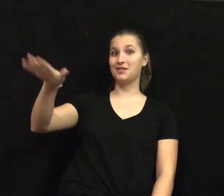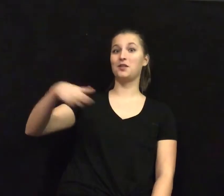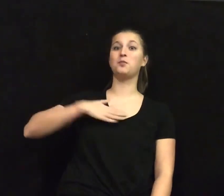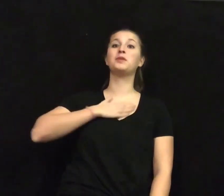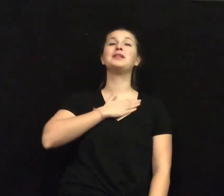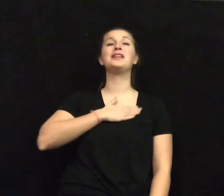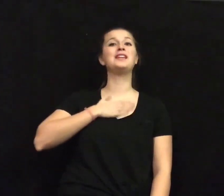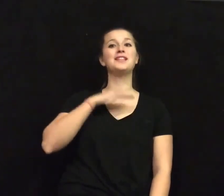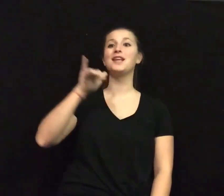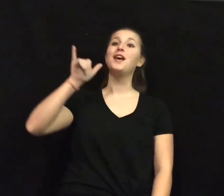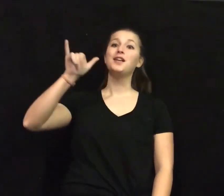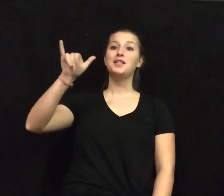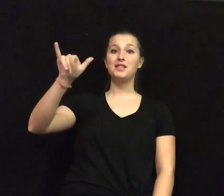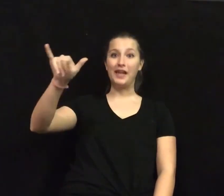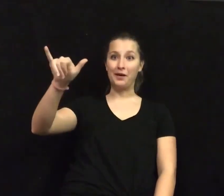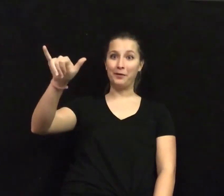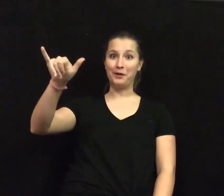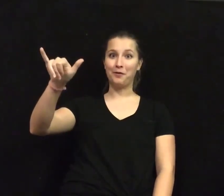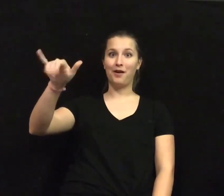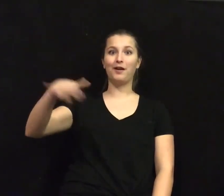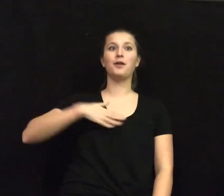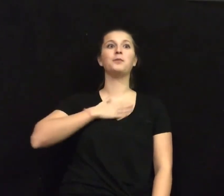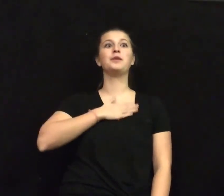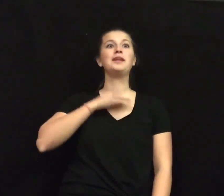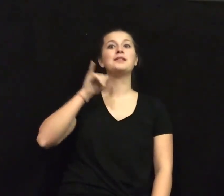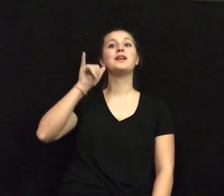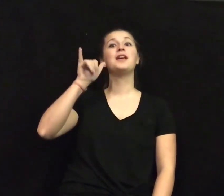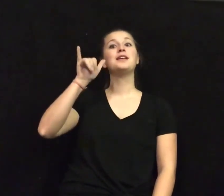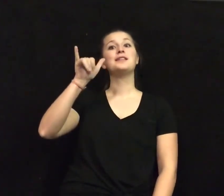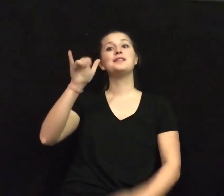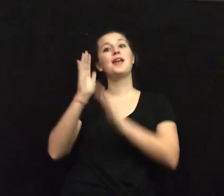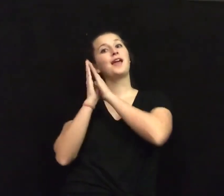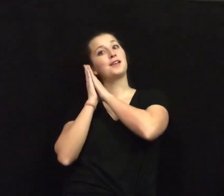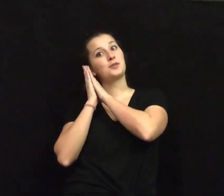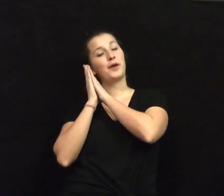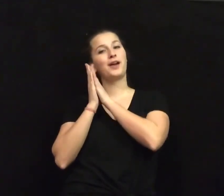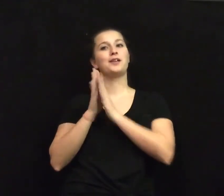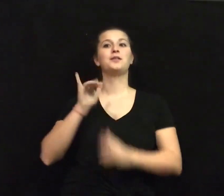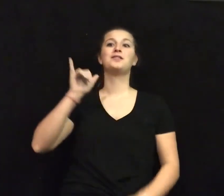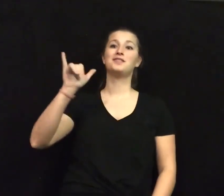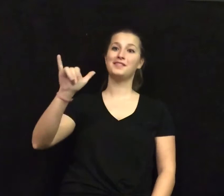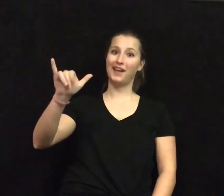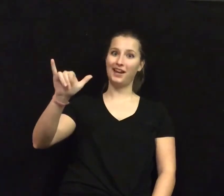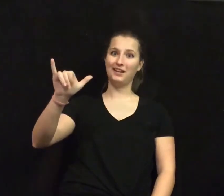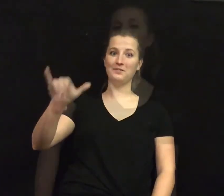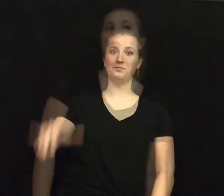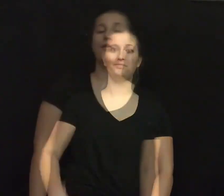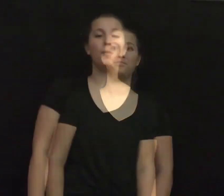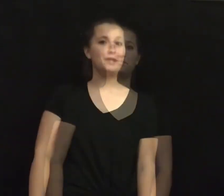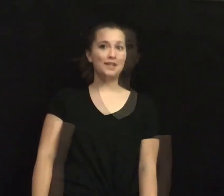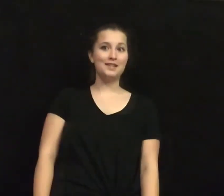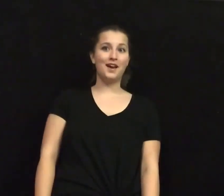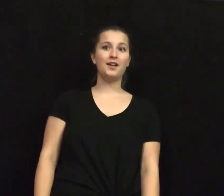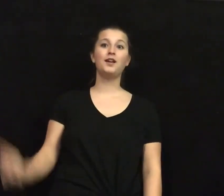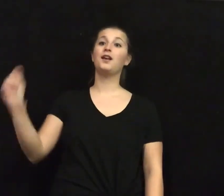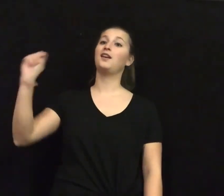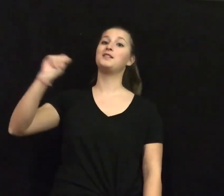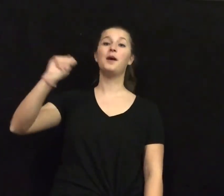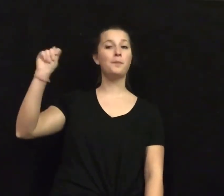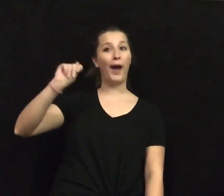So please stay where you are, or please stay in your bed. Stay. The 14th sign is